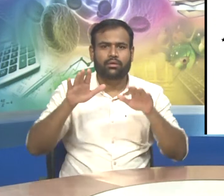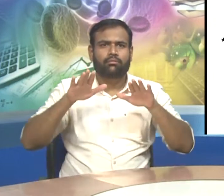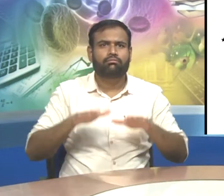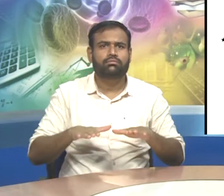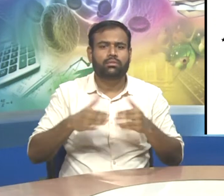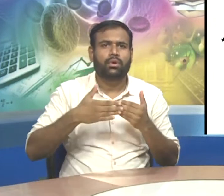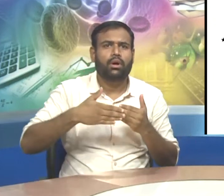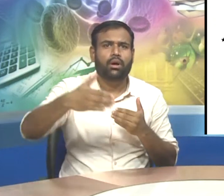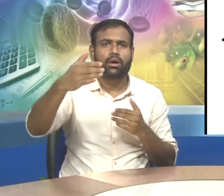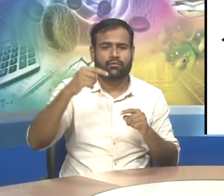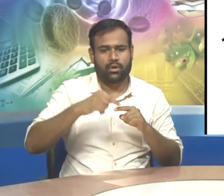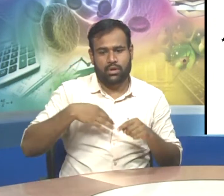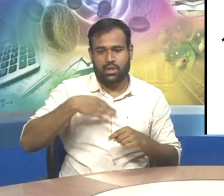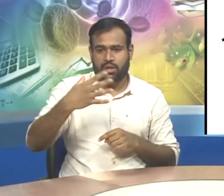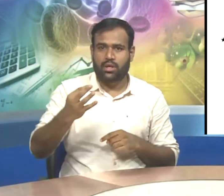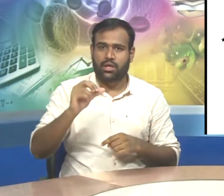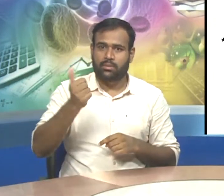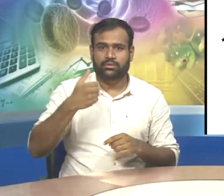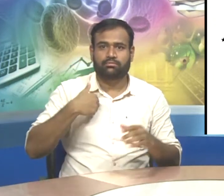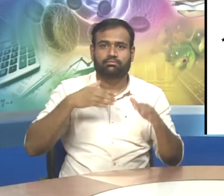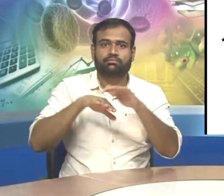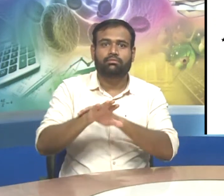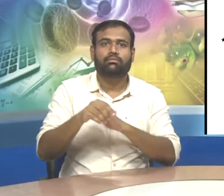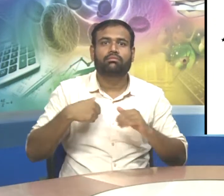Let us now understand the tenure of Vidhan Parishad.